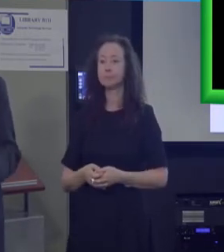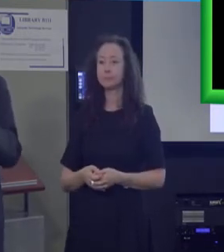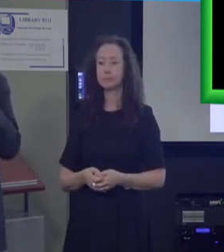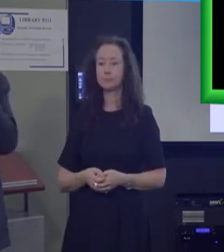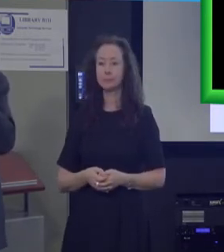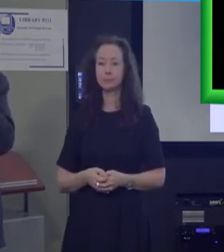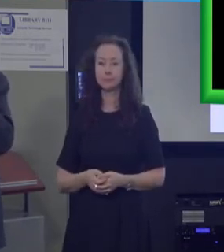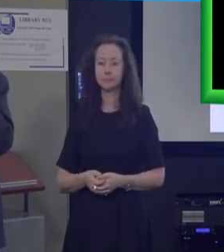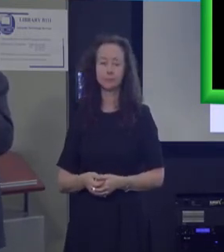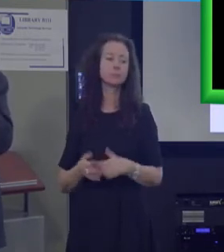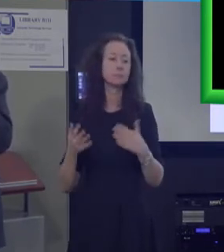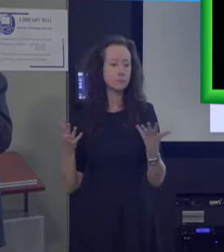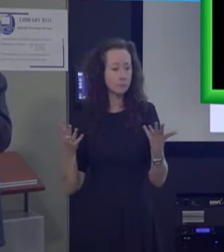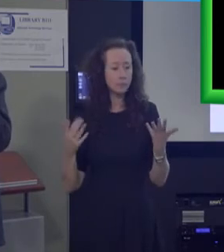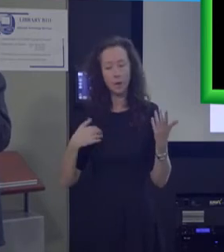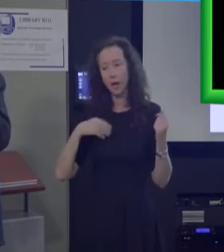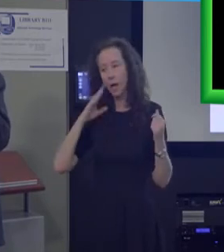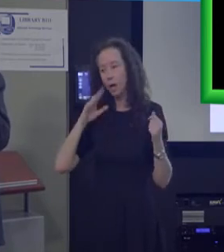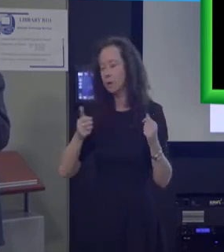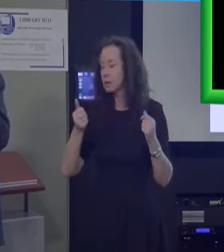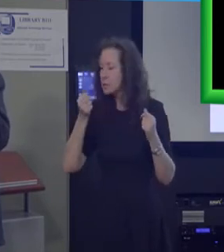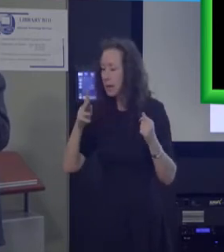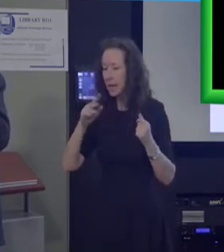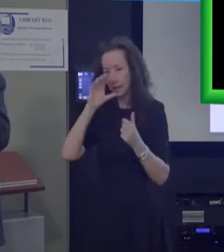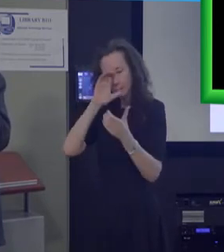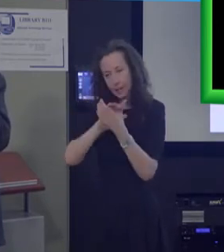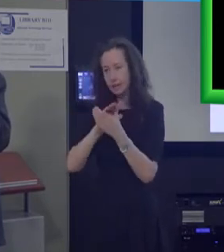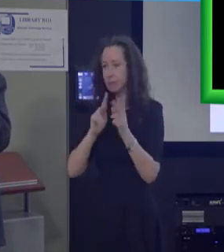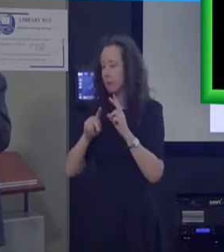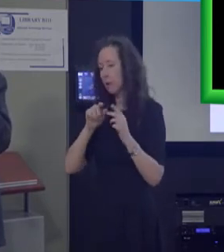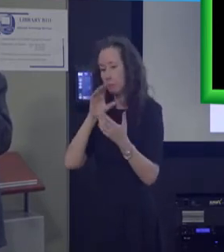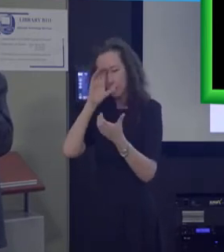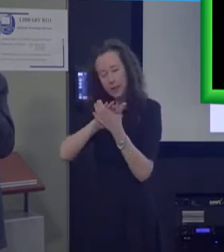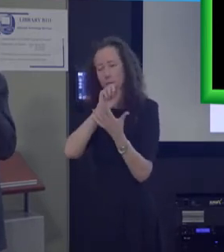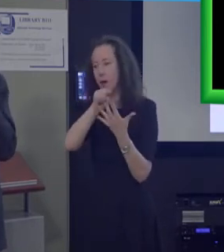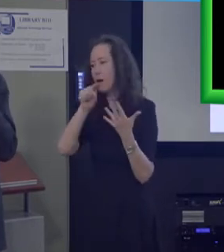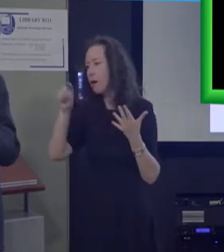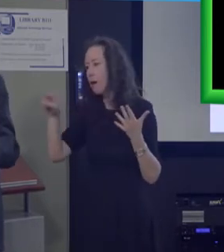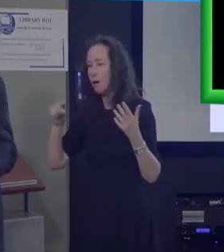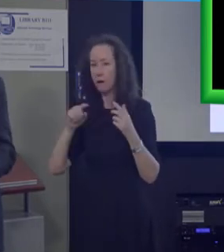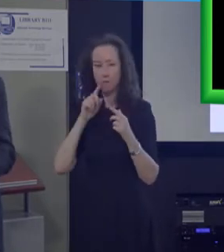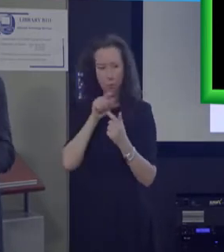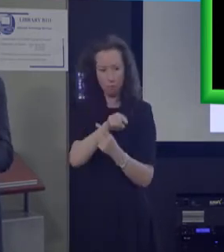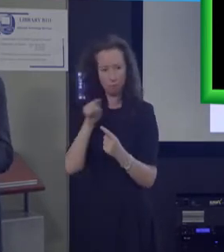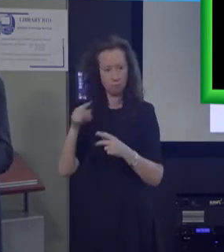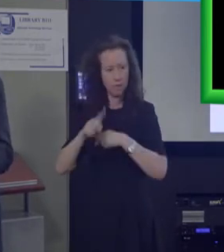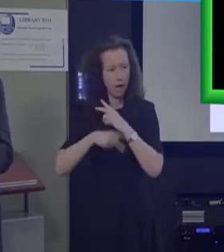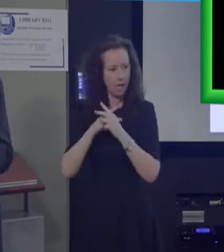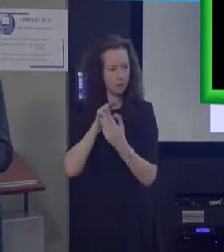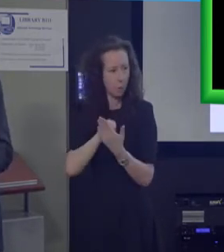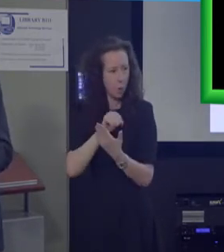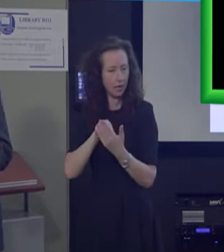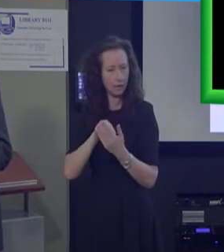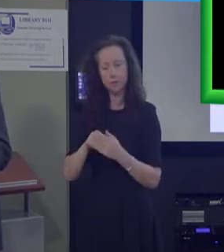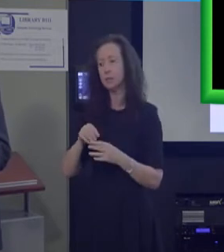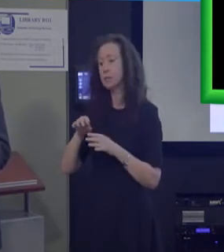There's a lot of beliefs about methods for teaching science. Discovered learning is superior to direct